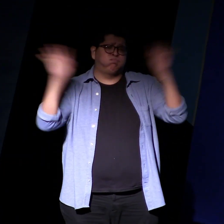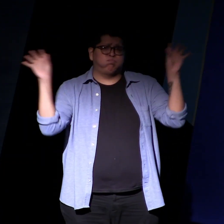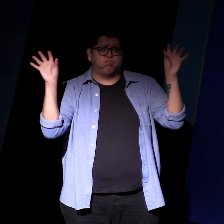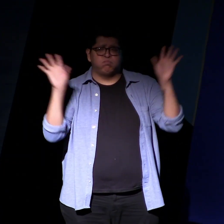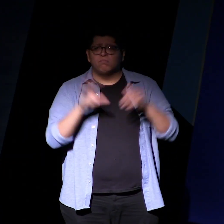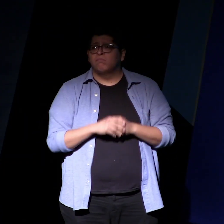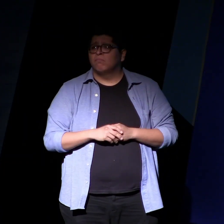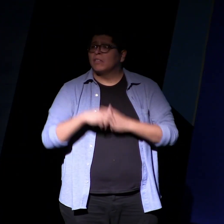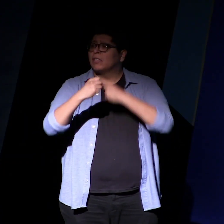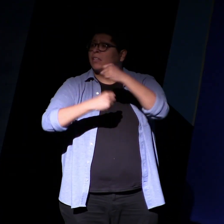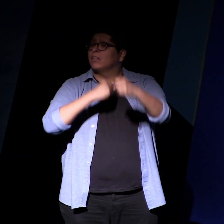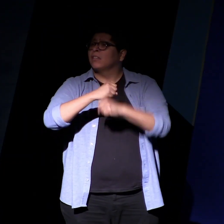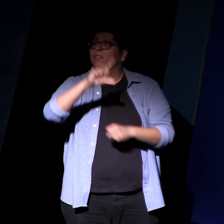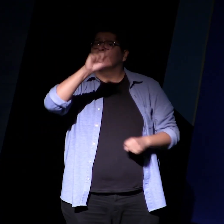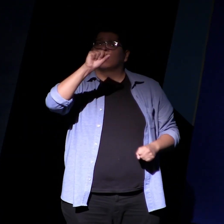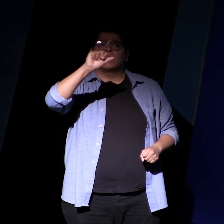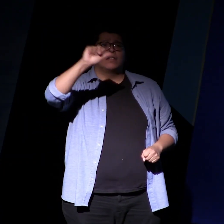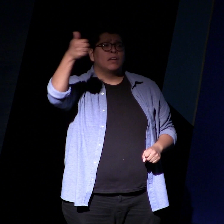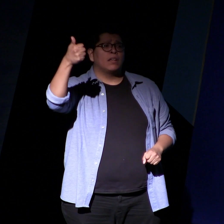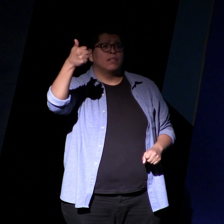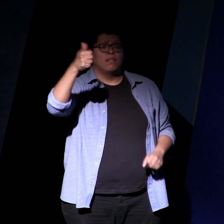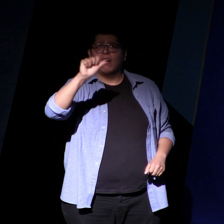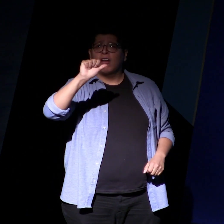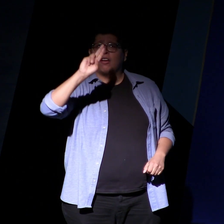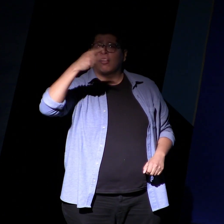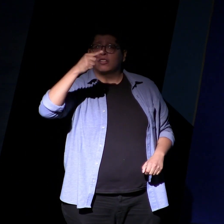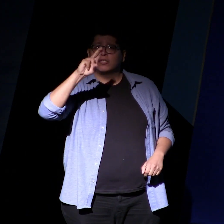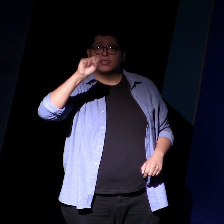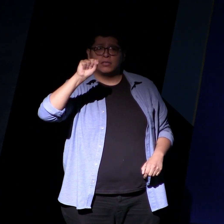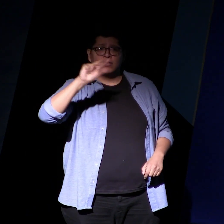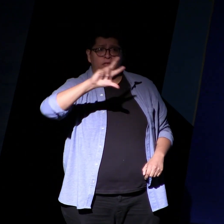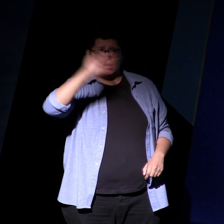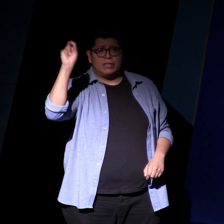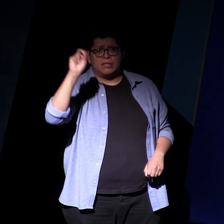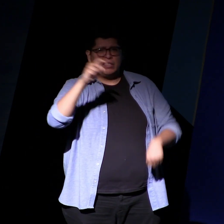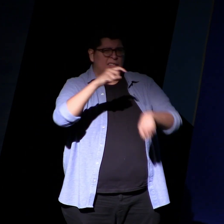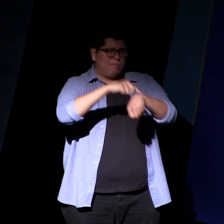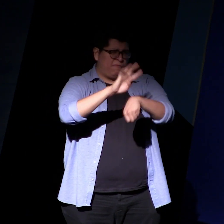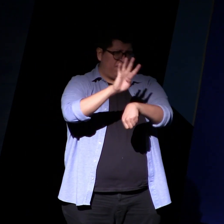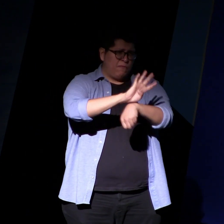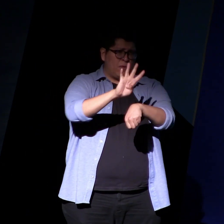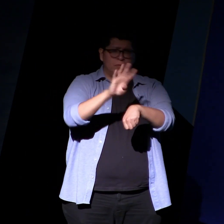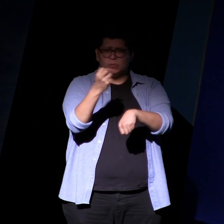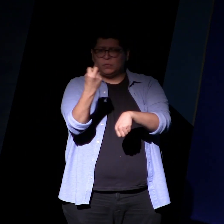On that day, a tragic event occurred. It was 2010, August 30th,